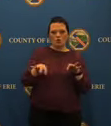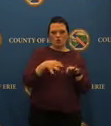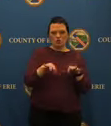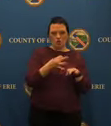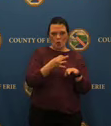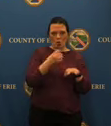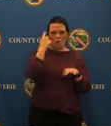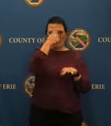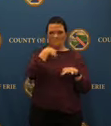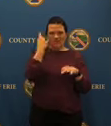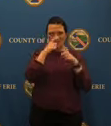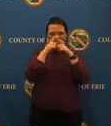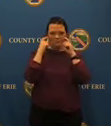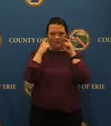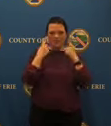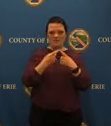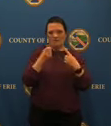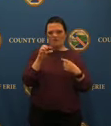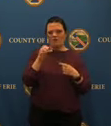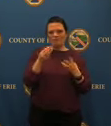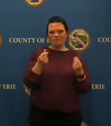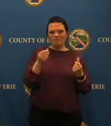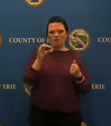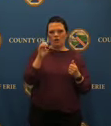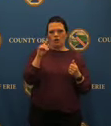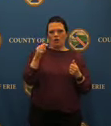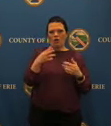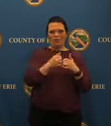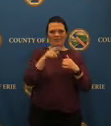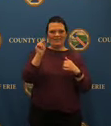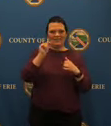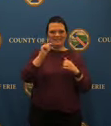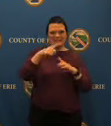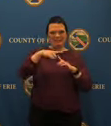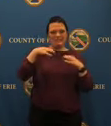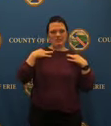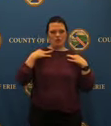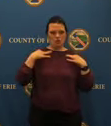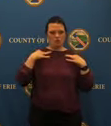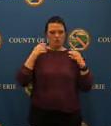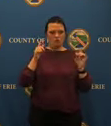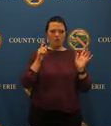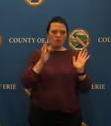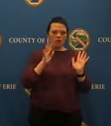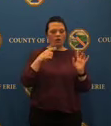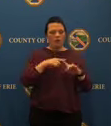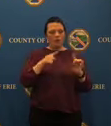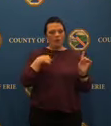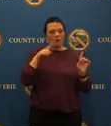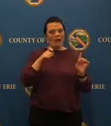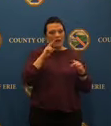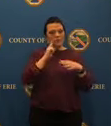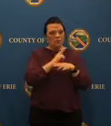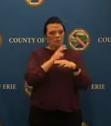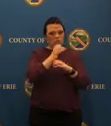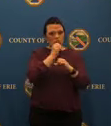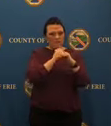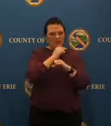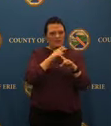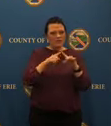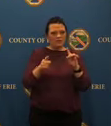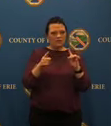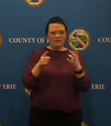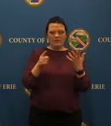facial mask made out of cloth using a T-shirt. And although, I'll have to use one of these strategies, although I come from a long line